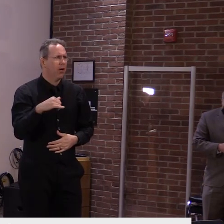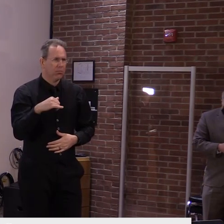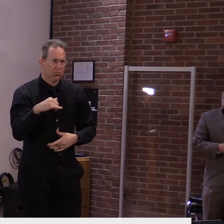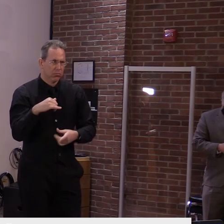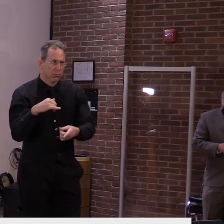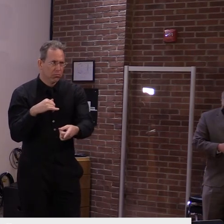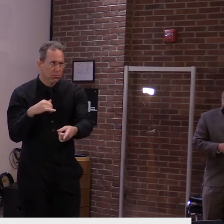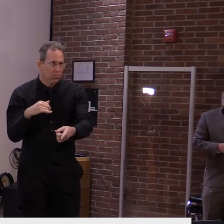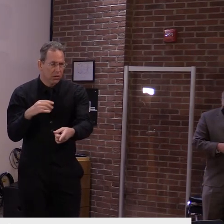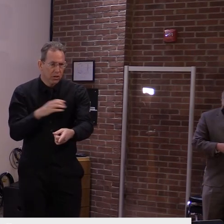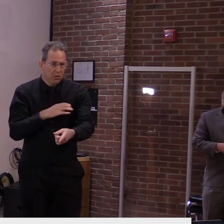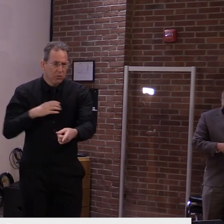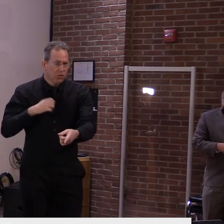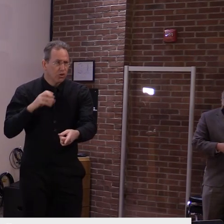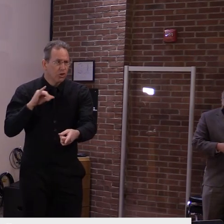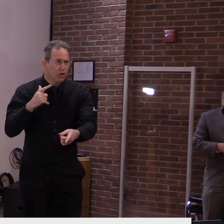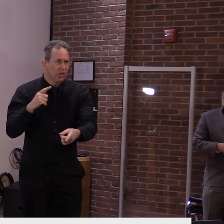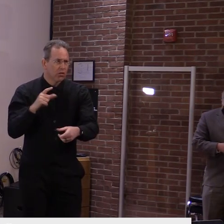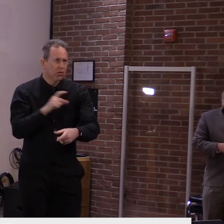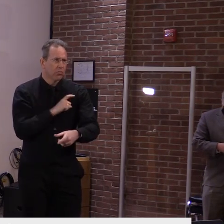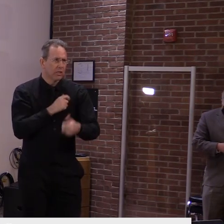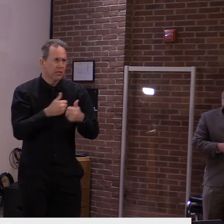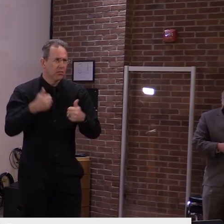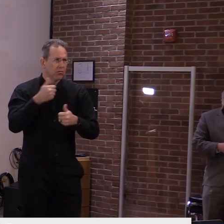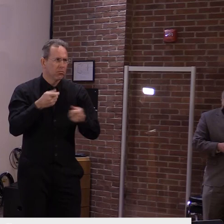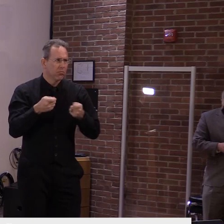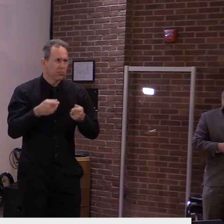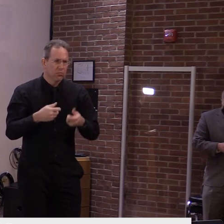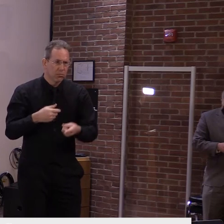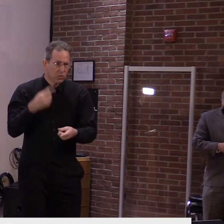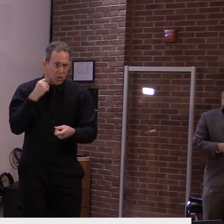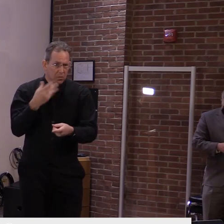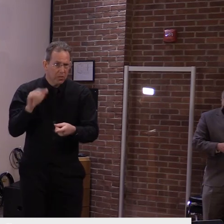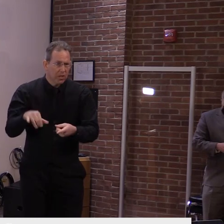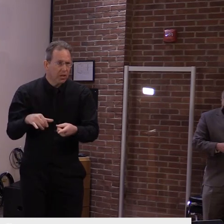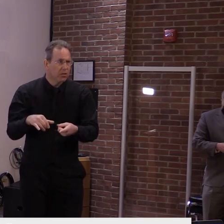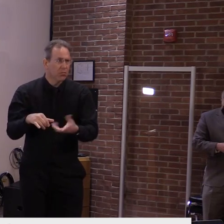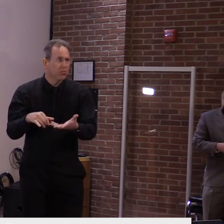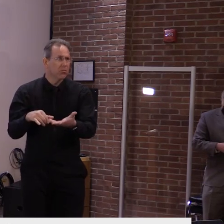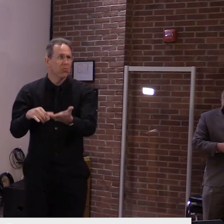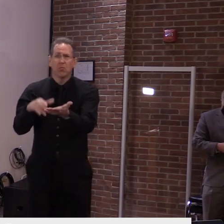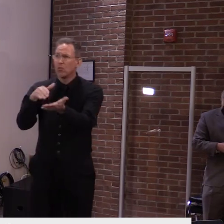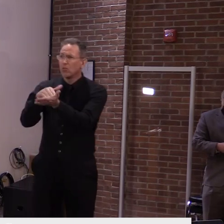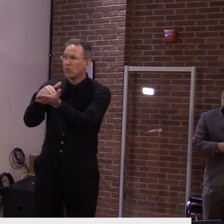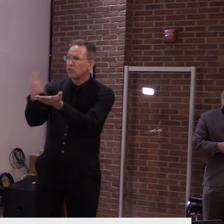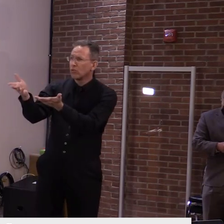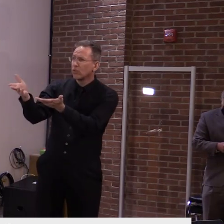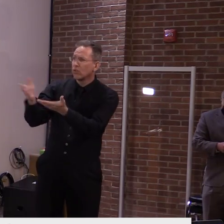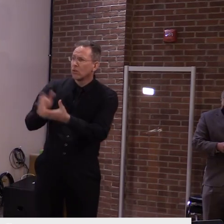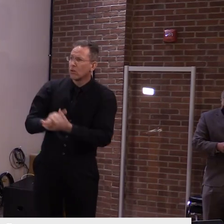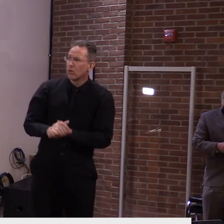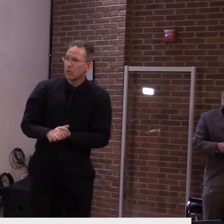today. Okay, sorry. Commissioner Sherling is not on. Commissioner Levine.